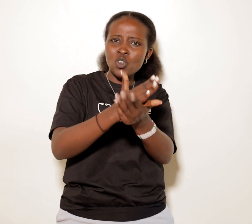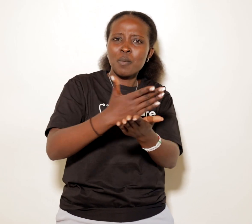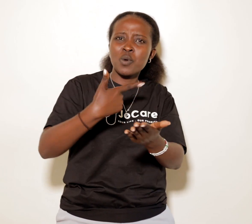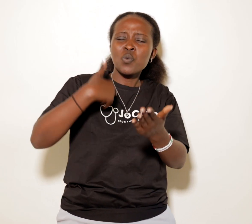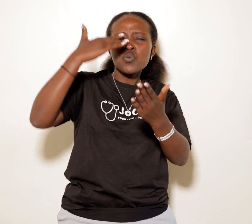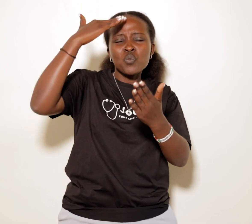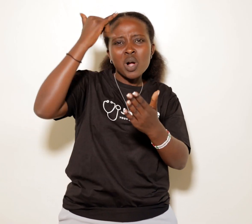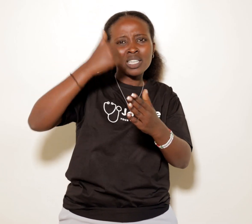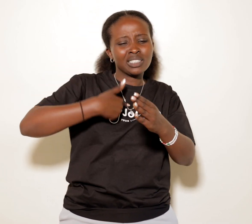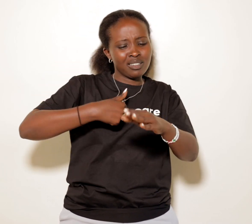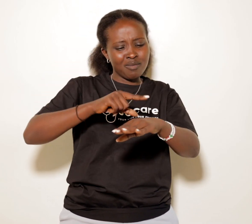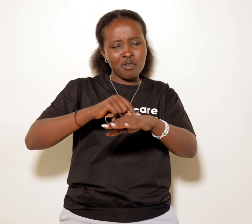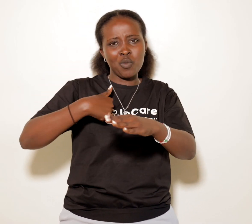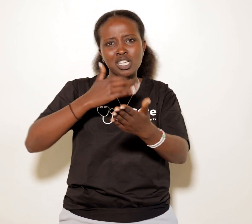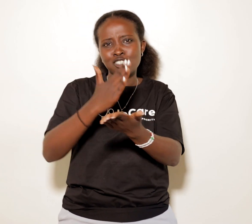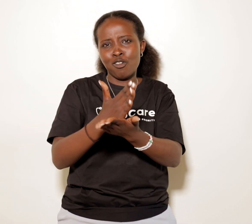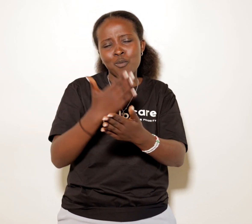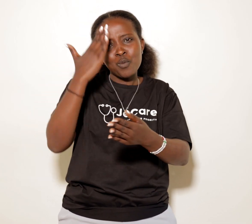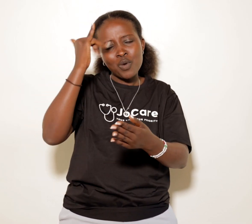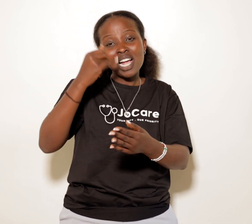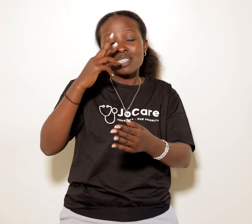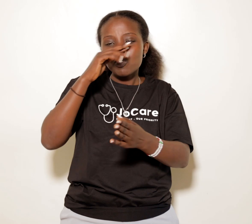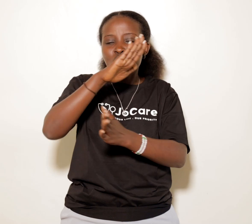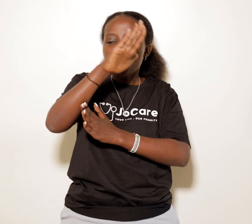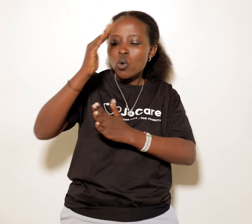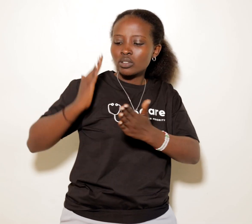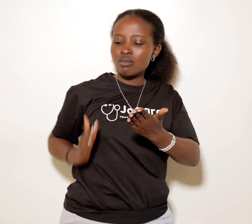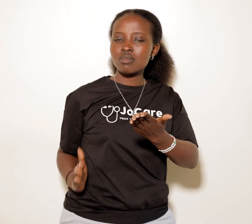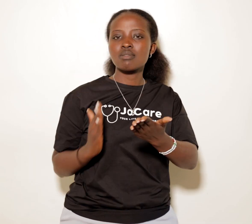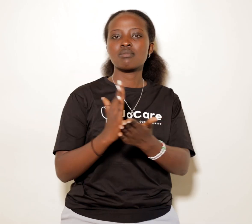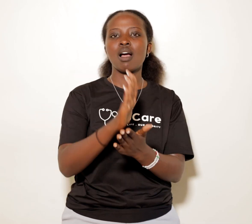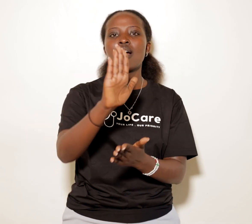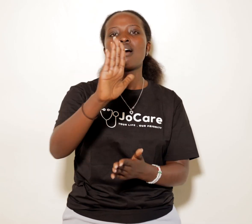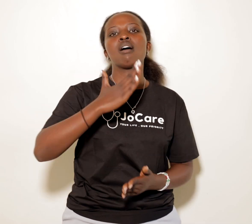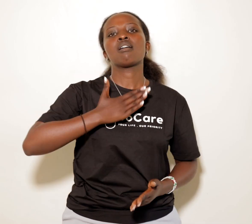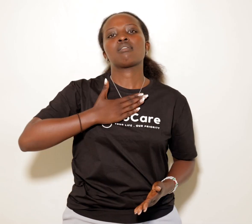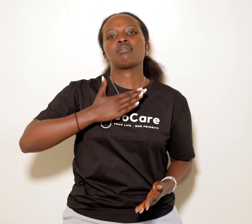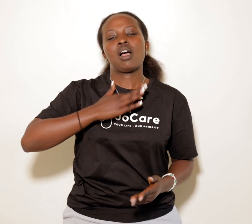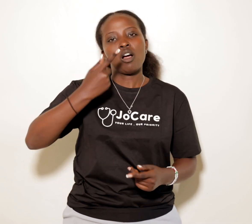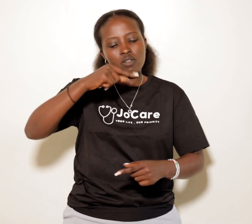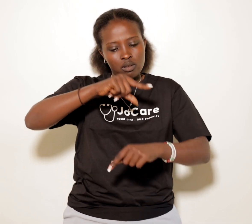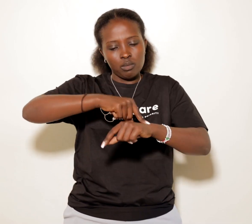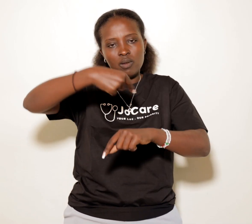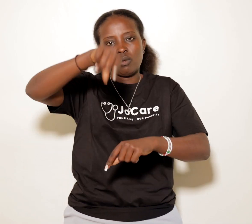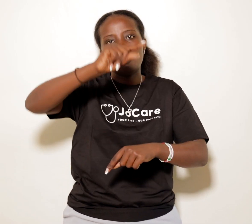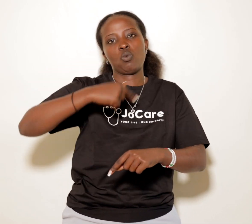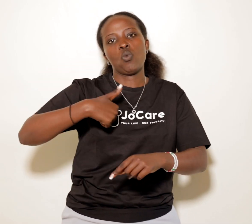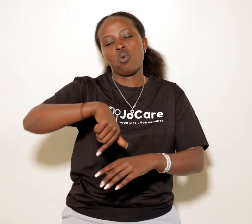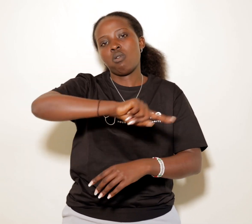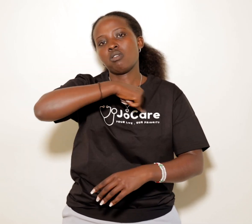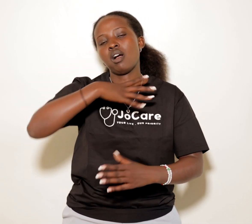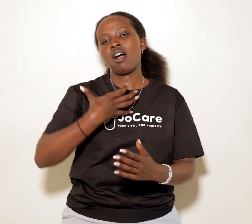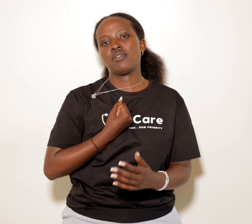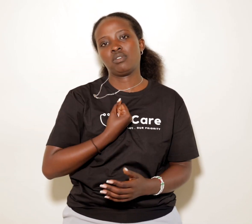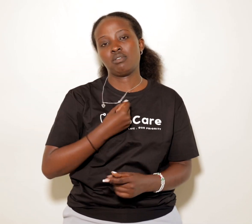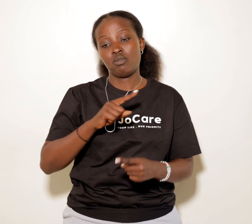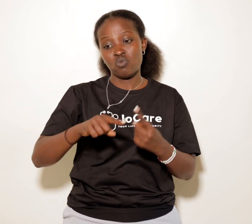it should begin from. Let them have every right that they should have to own their own body and their life. Yes, and they know the right